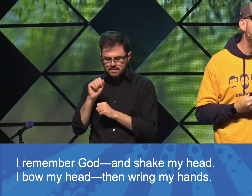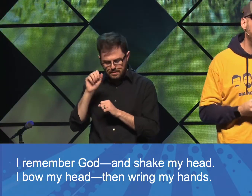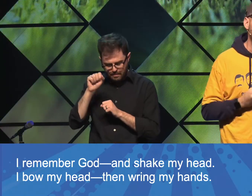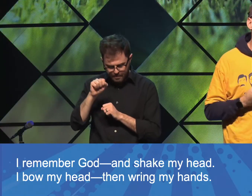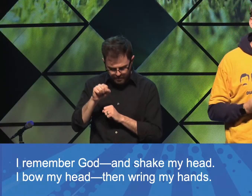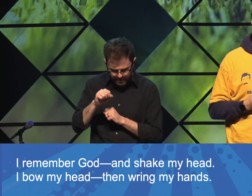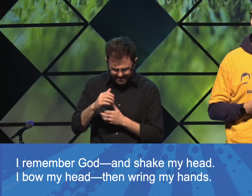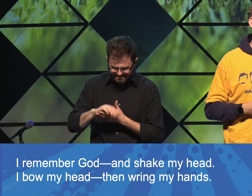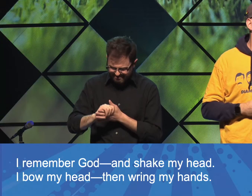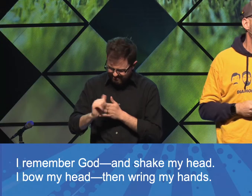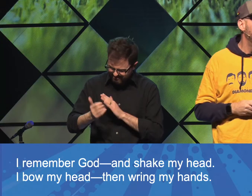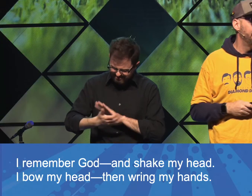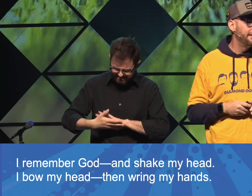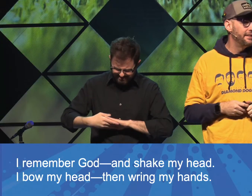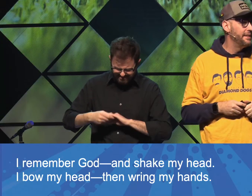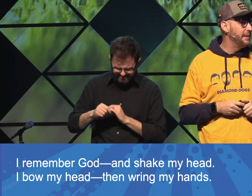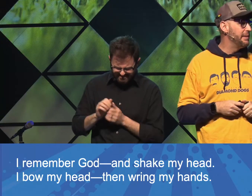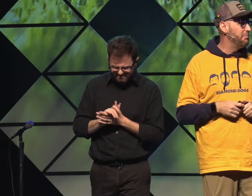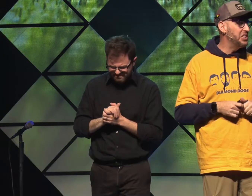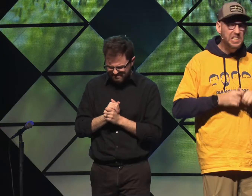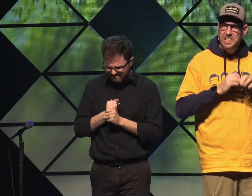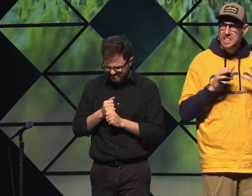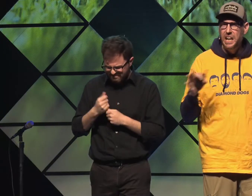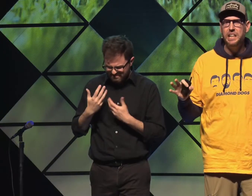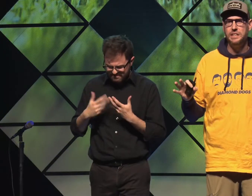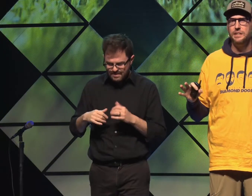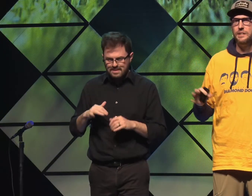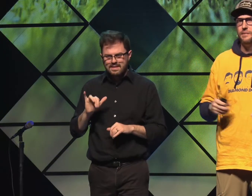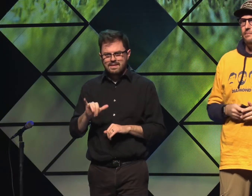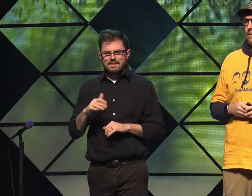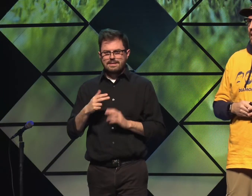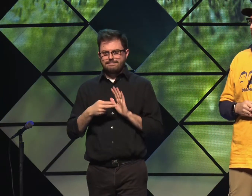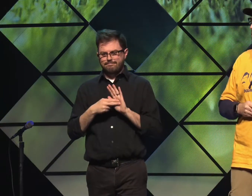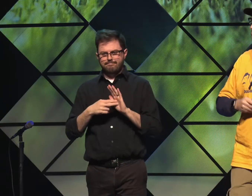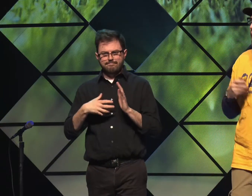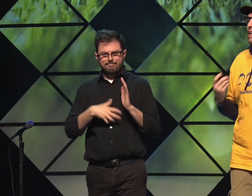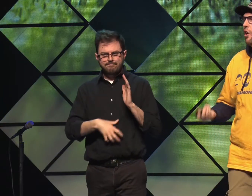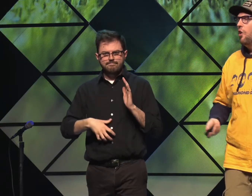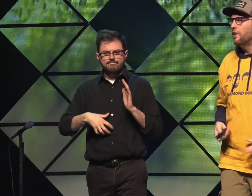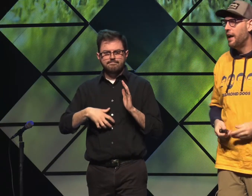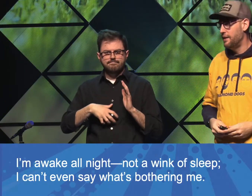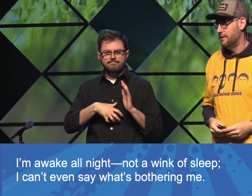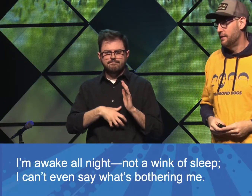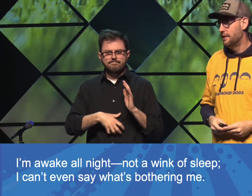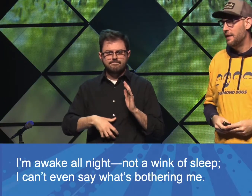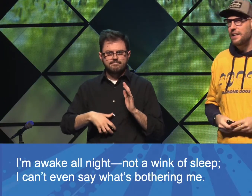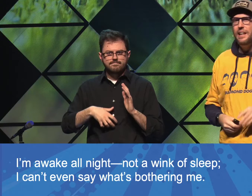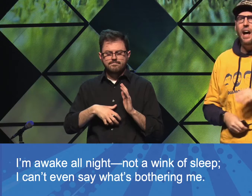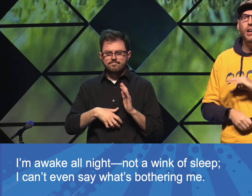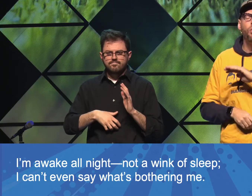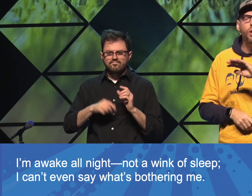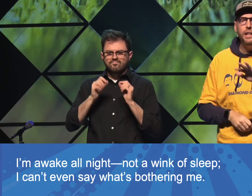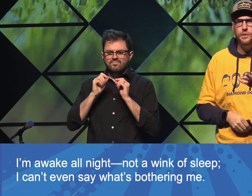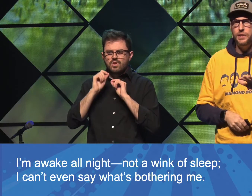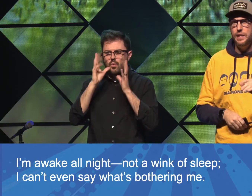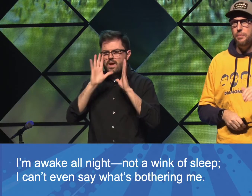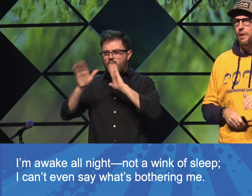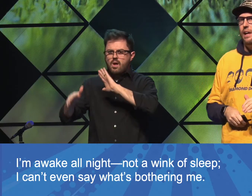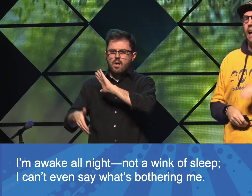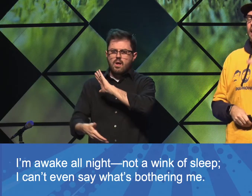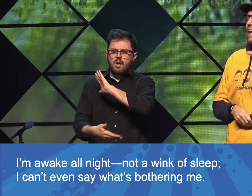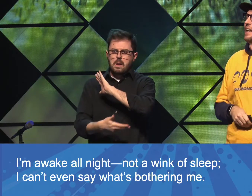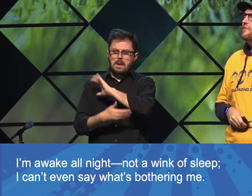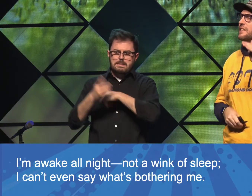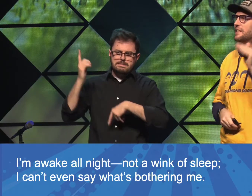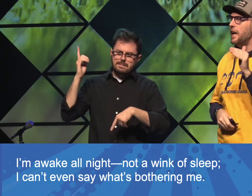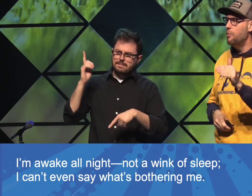to me is disgust. Just disgust. I'm awake all night, not a wink of sleep.